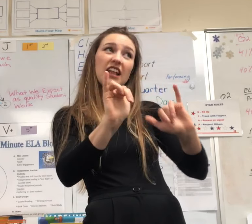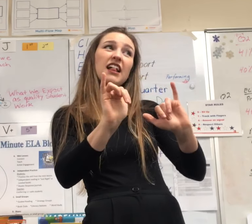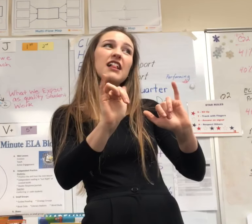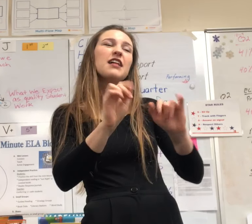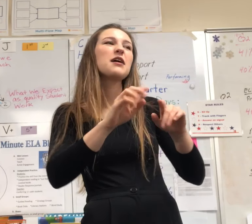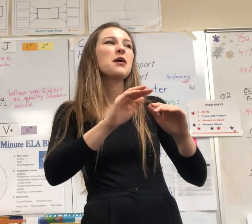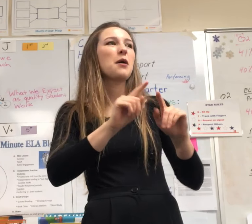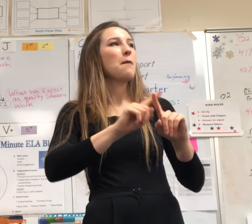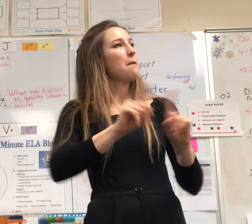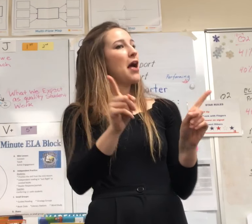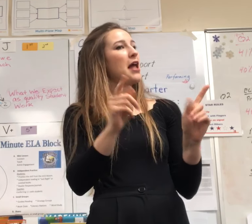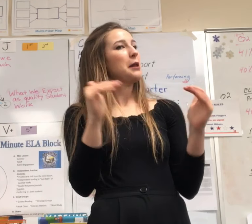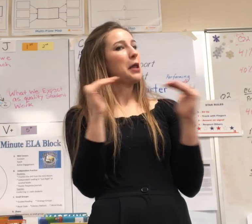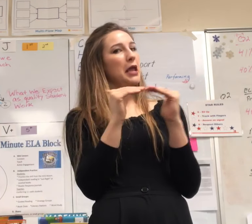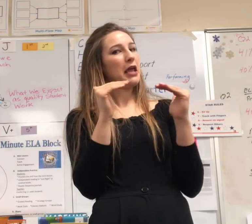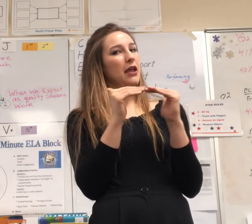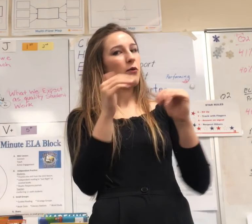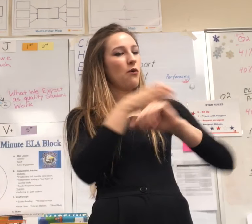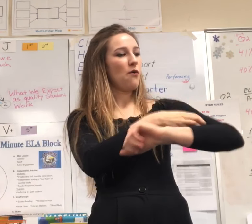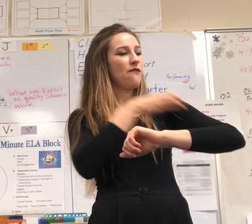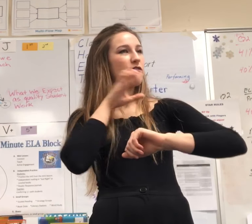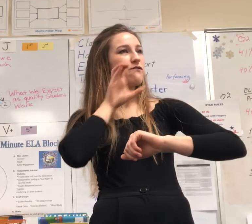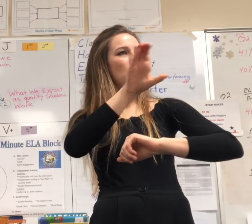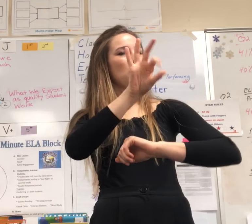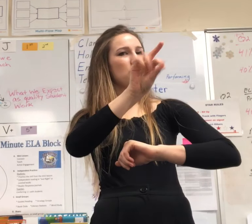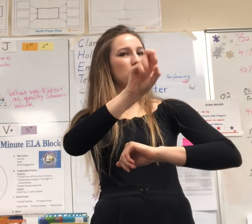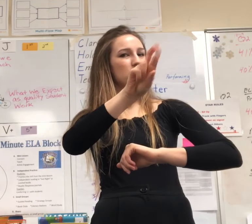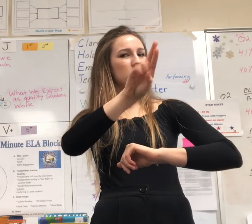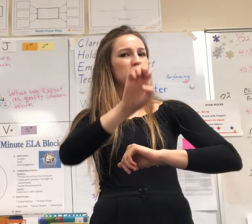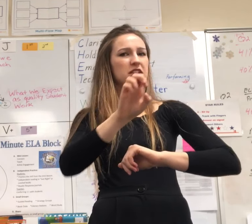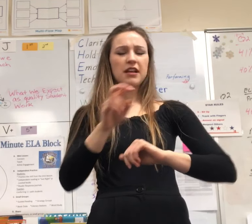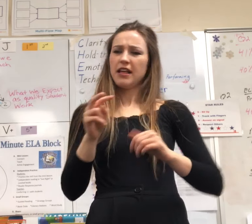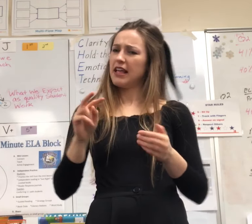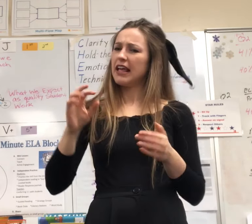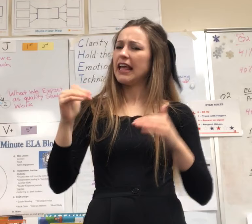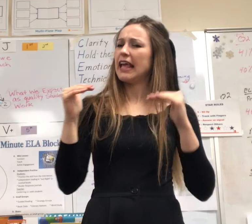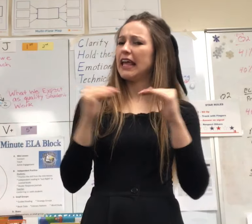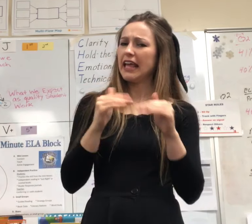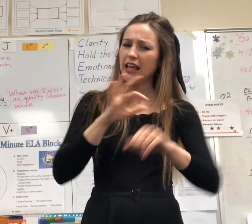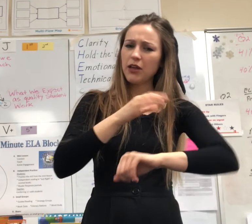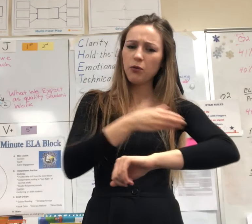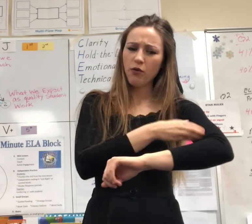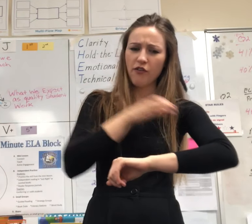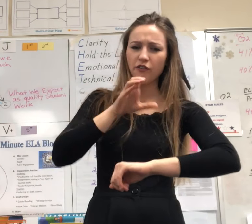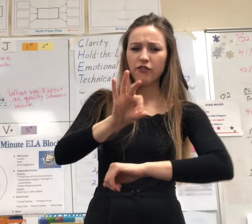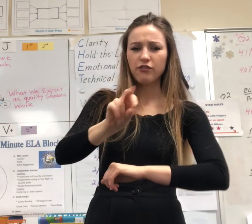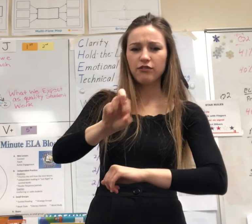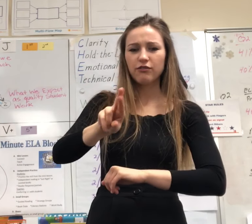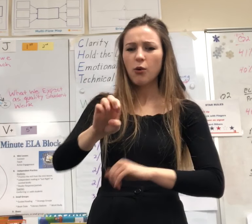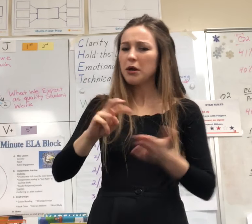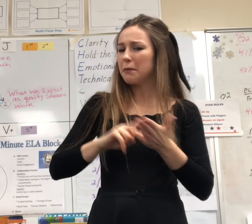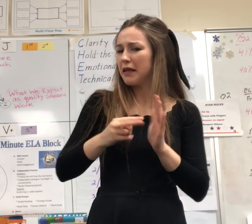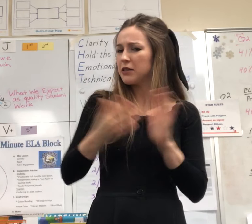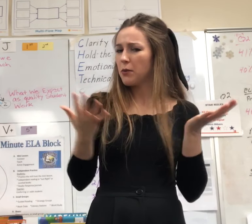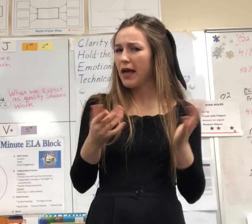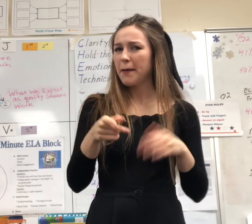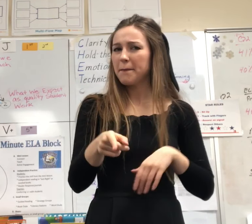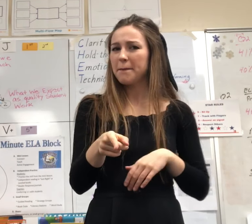amount of force. An equal amount of force. What does that mean? So the equal amount of force, what? It's keeping it from